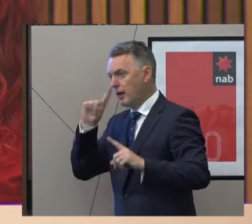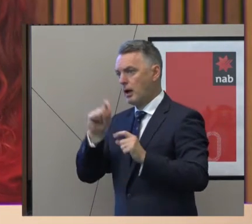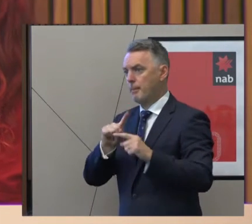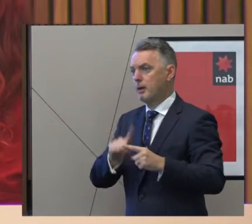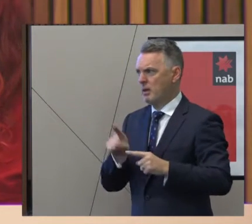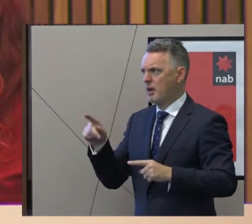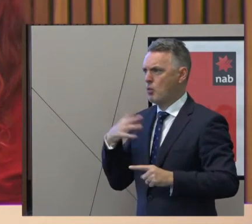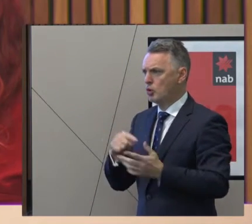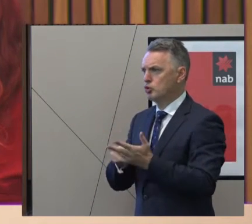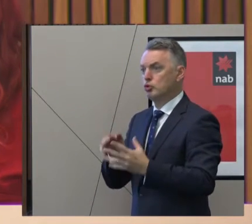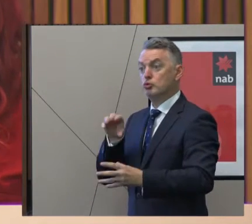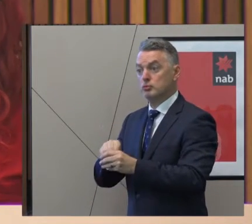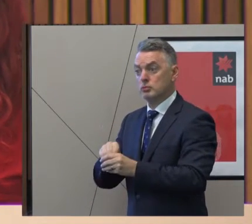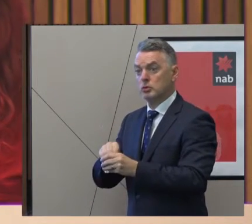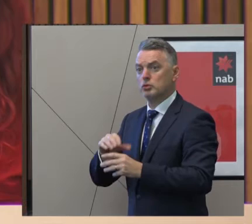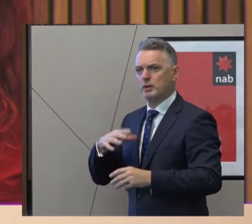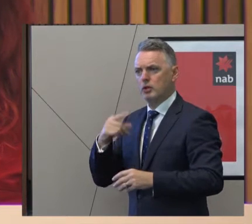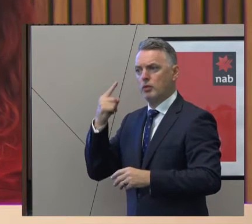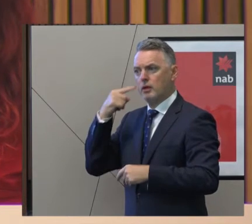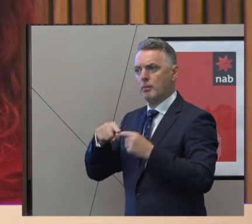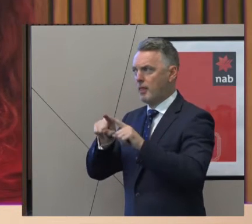and I think we must always think of them.